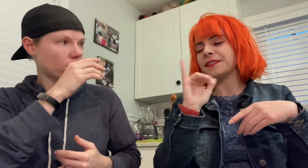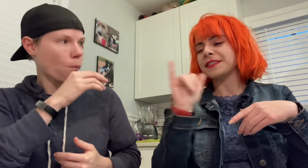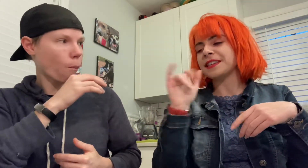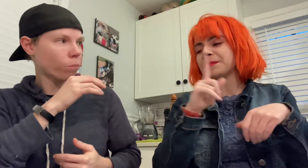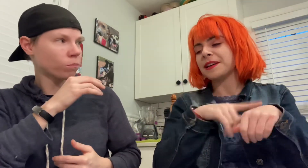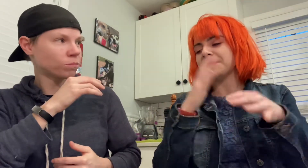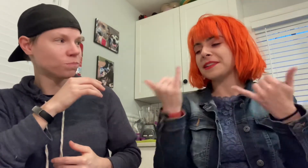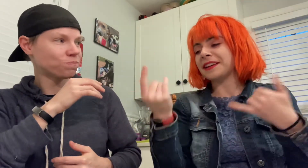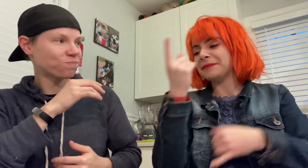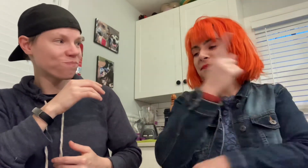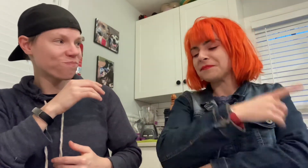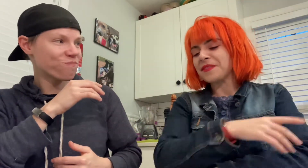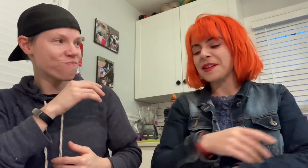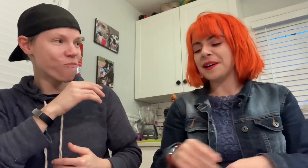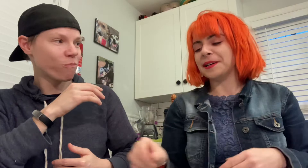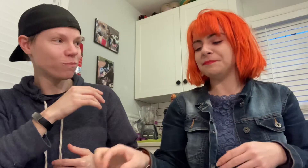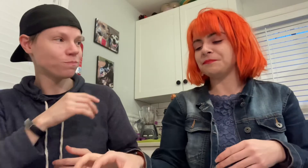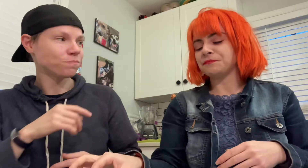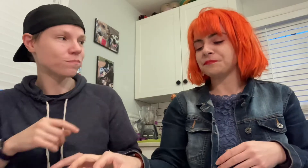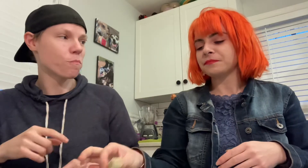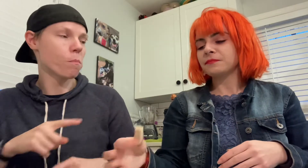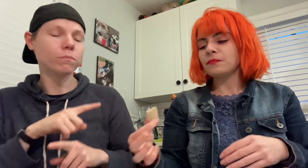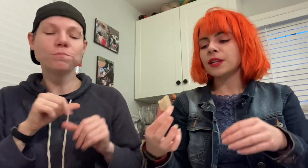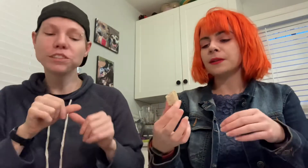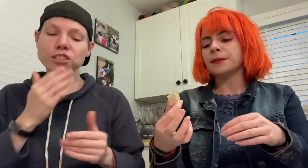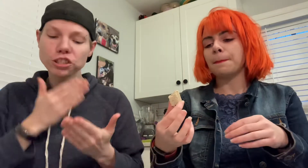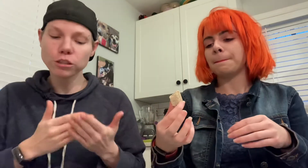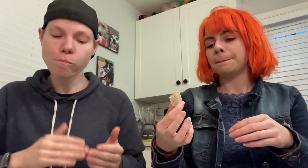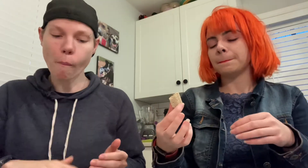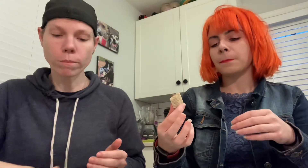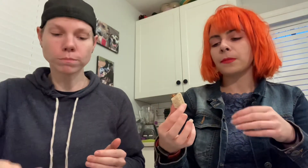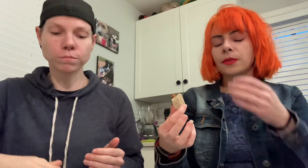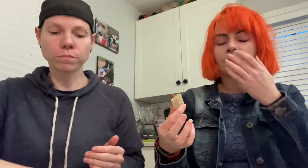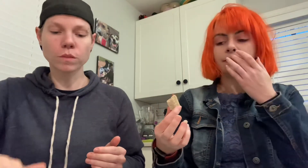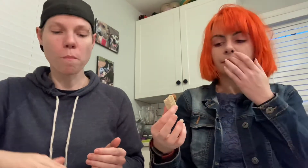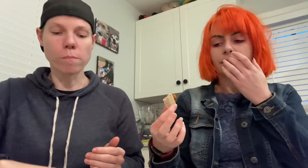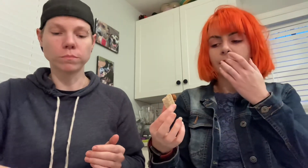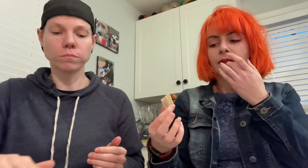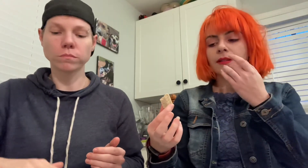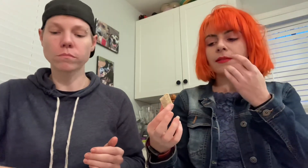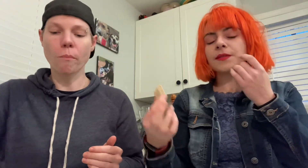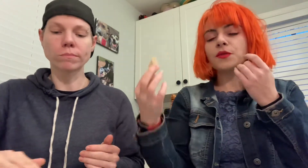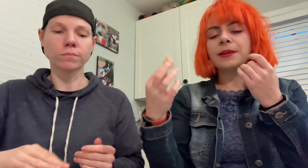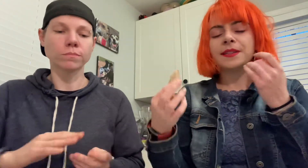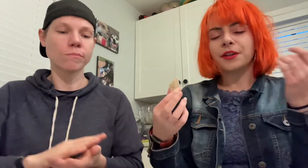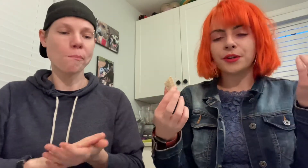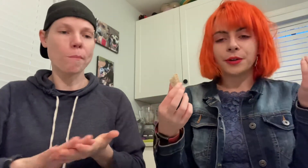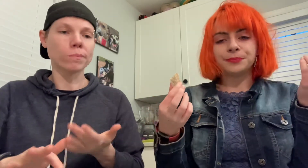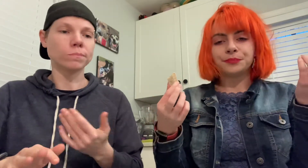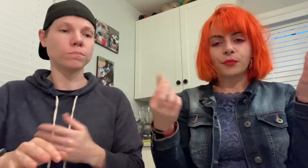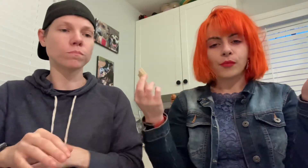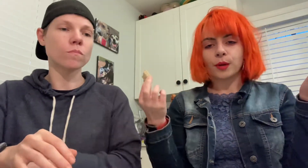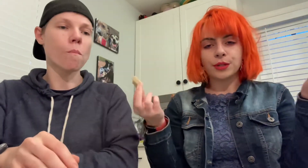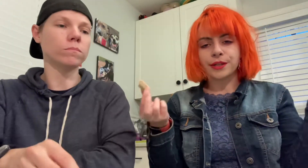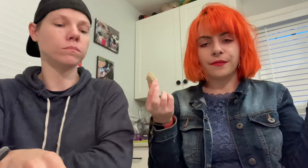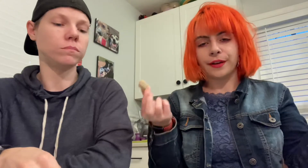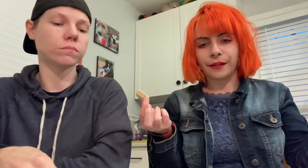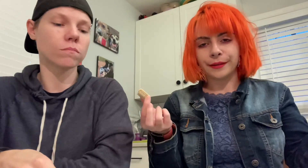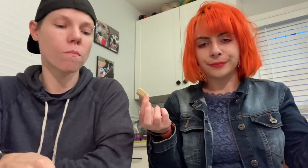talk at the same time today. It's cool because here, you know, we just have vanilla